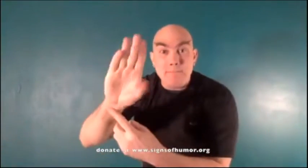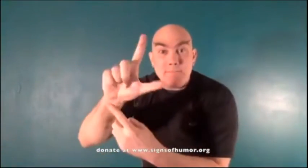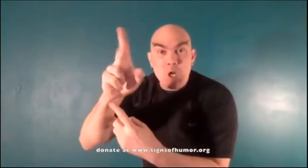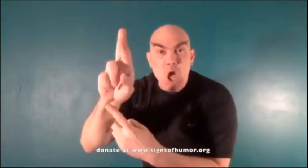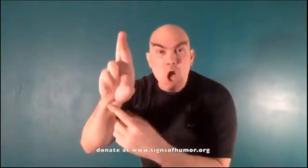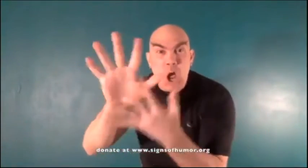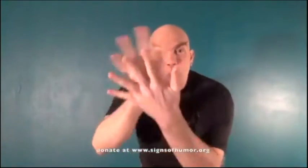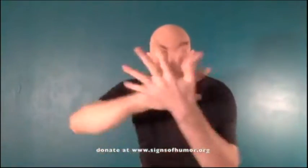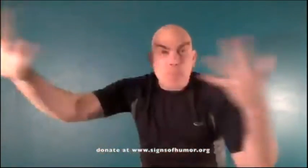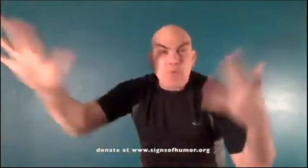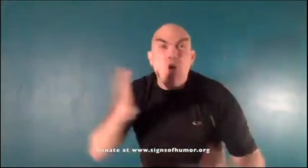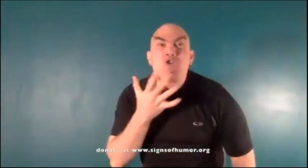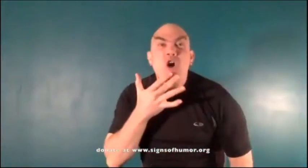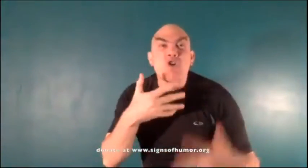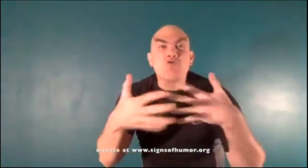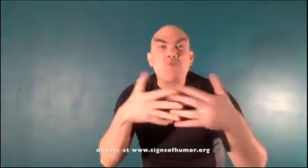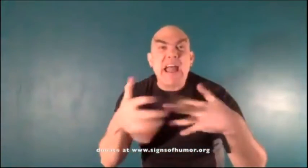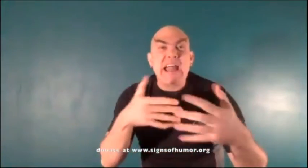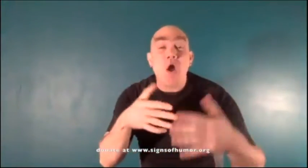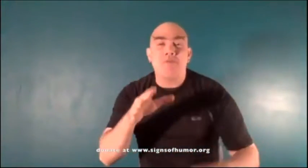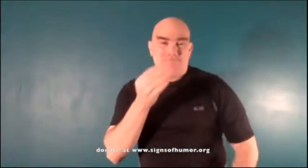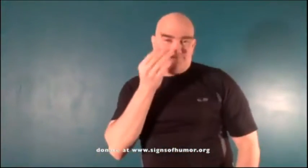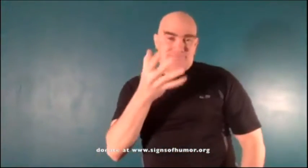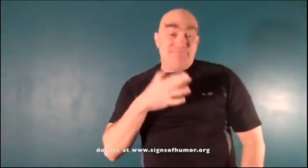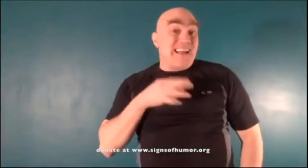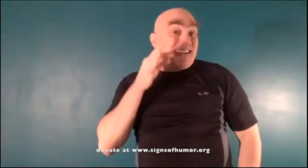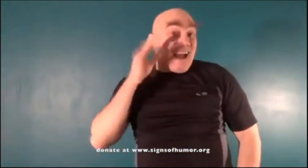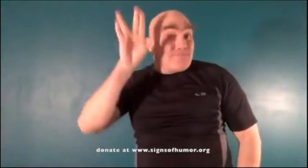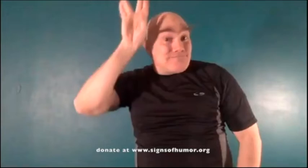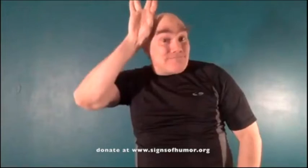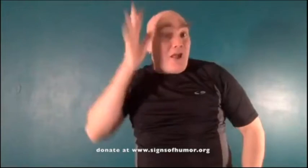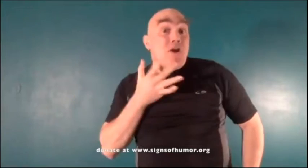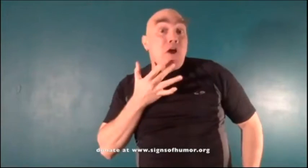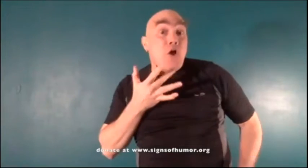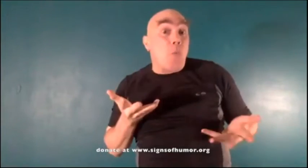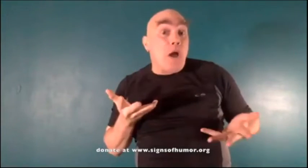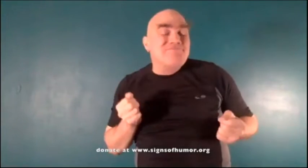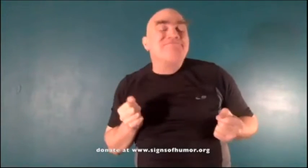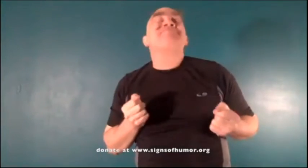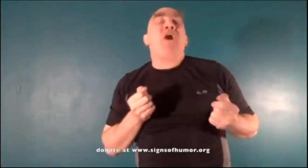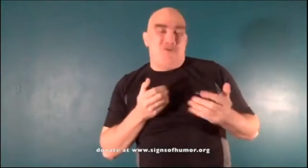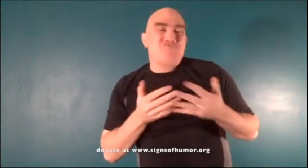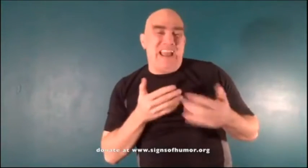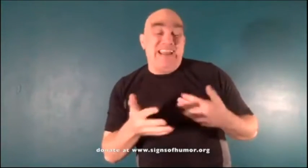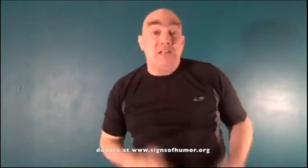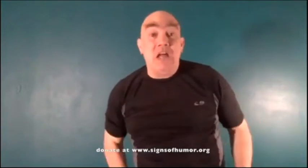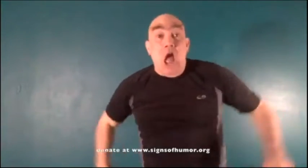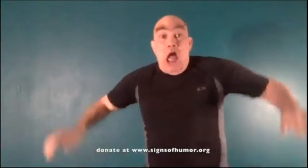the instant that happened, this gray blur, and I should mention it's gray because my ugly cat was, of course, the color